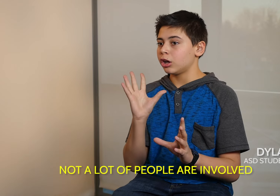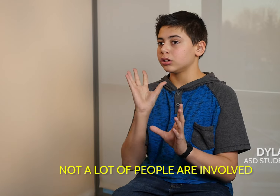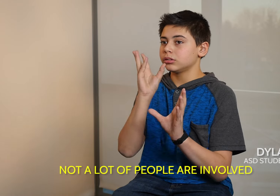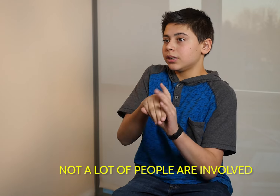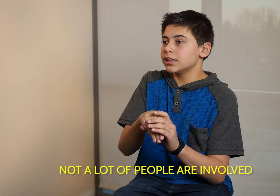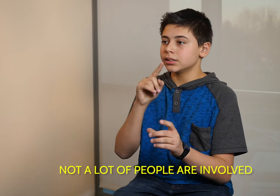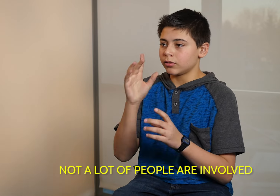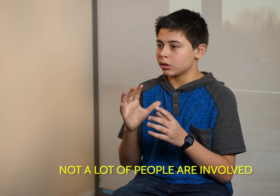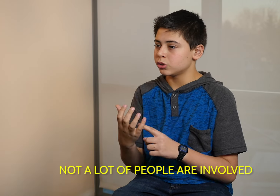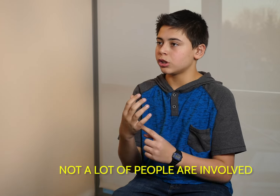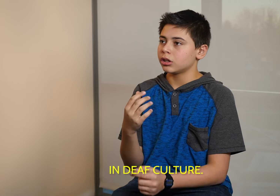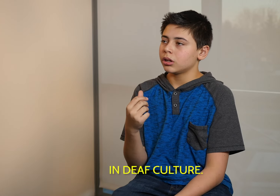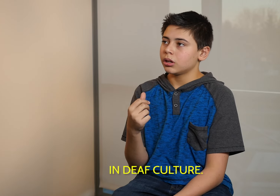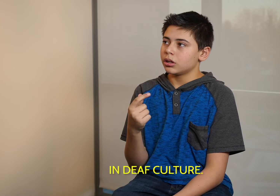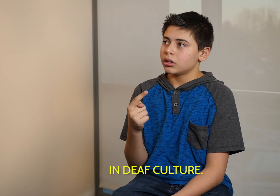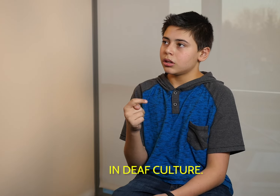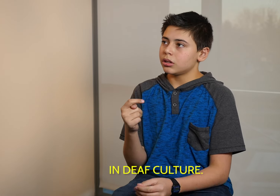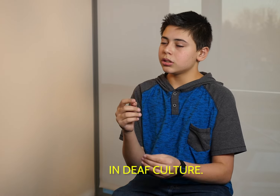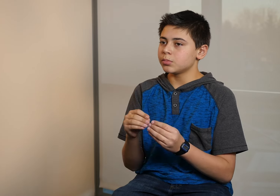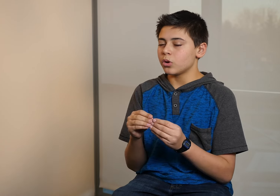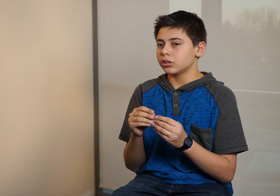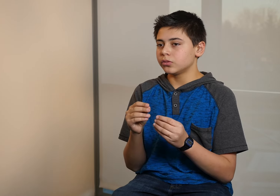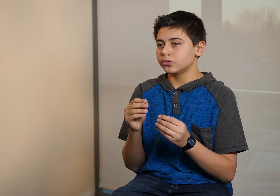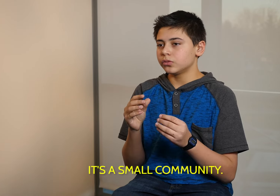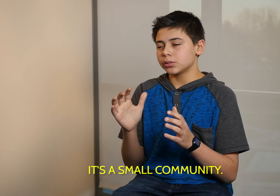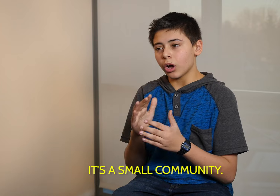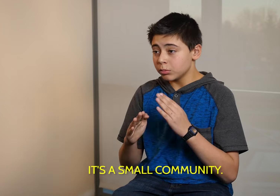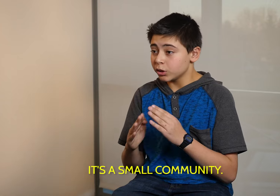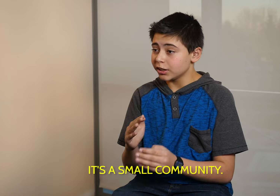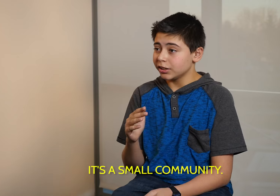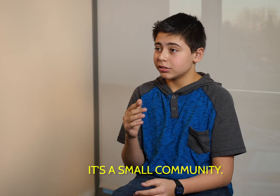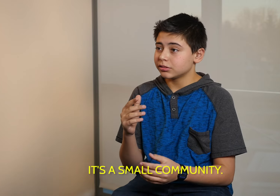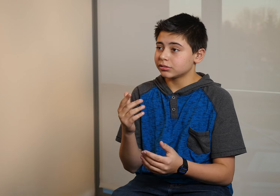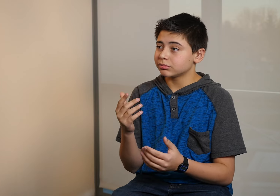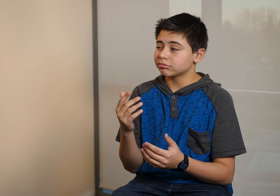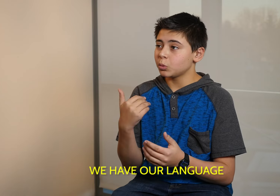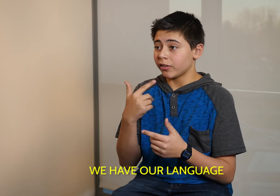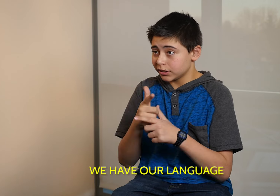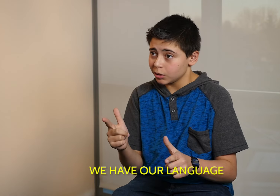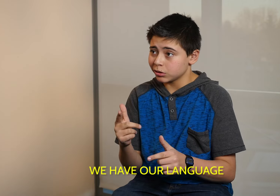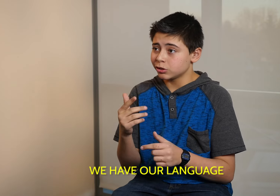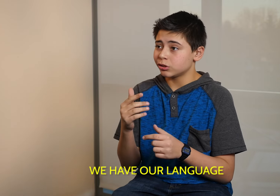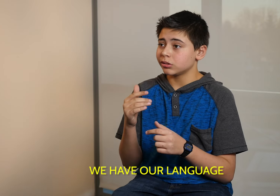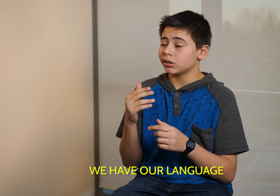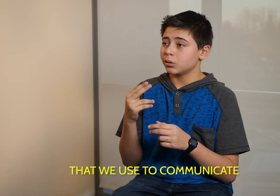Not a lot of people are involved in deaf culture. It's a small community. We have our language that we